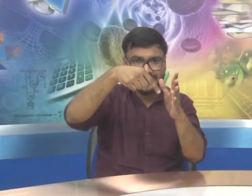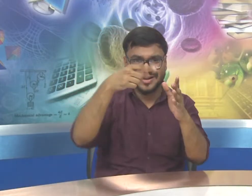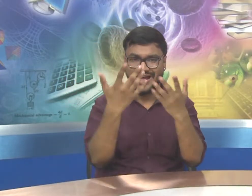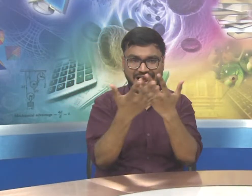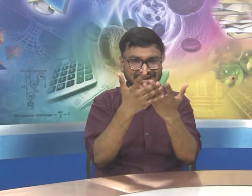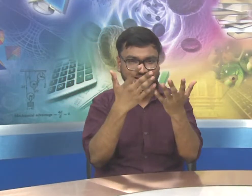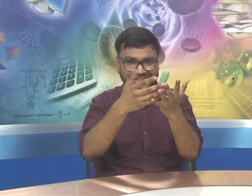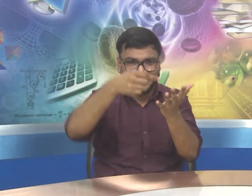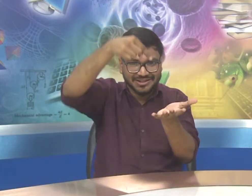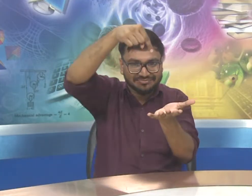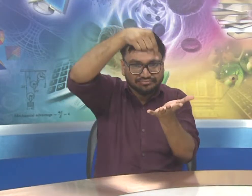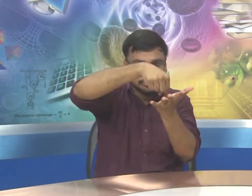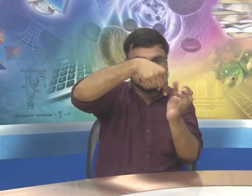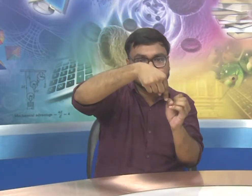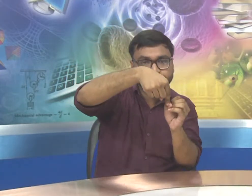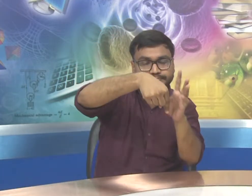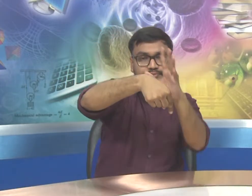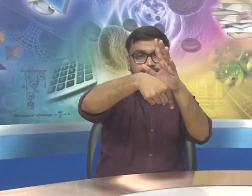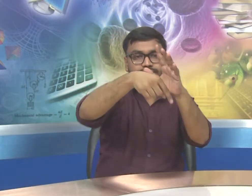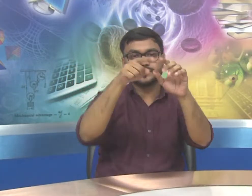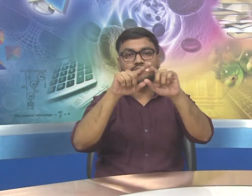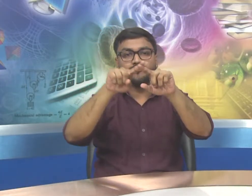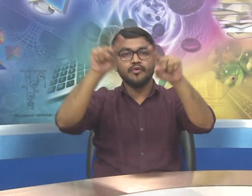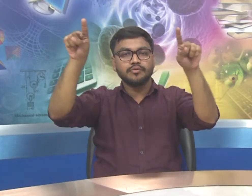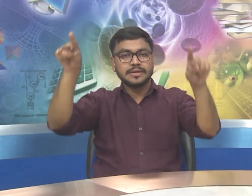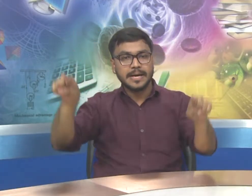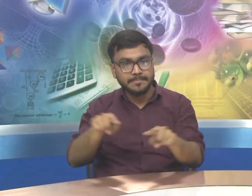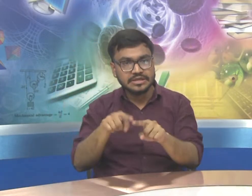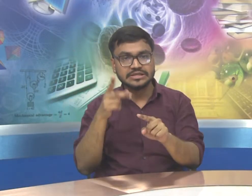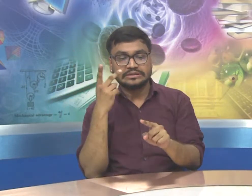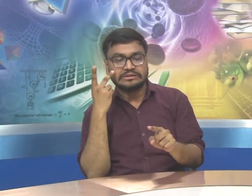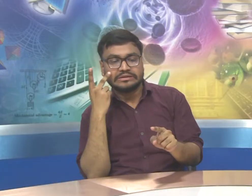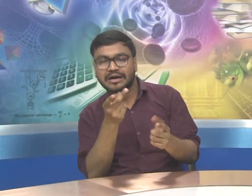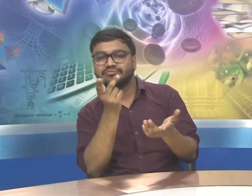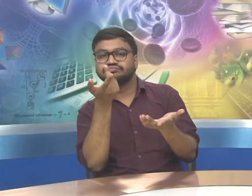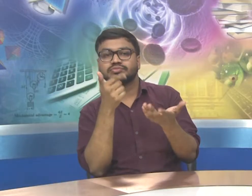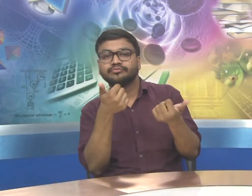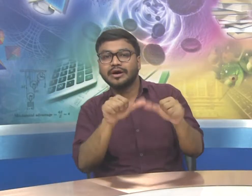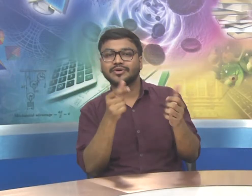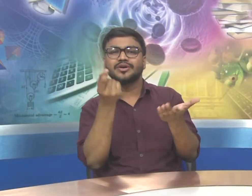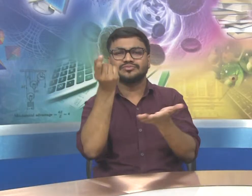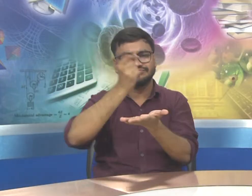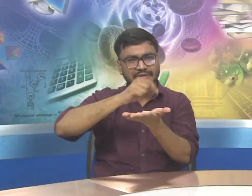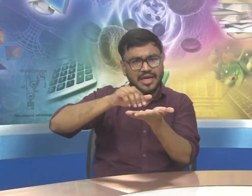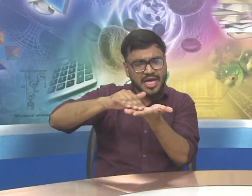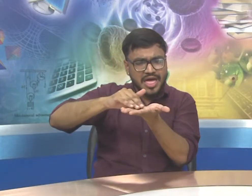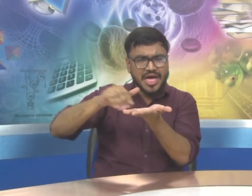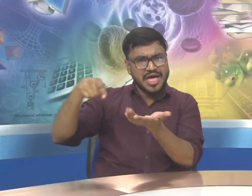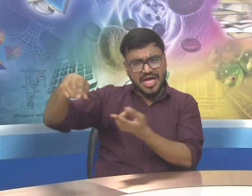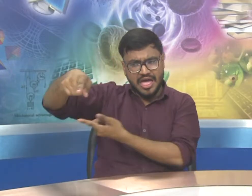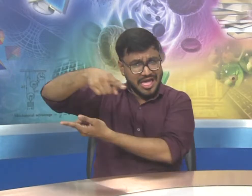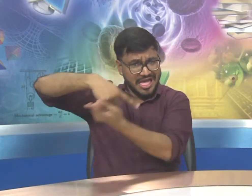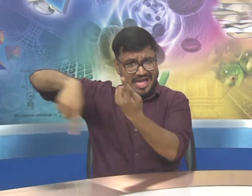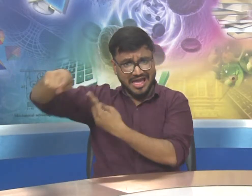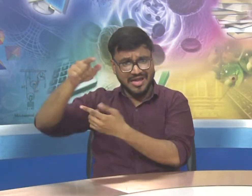where you don't see letters but you feel bumps with your fingers.